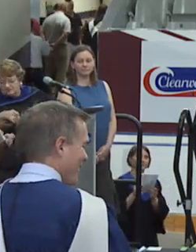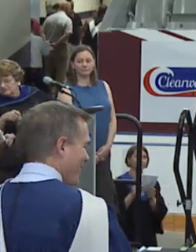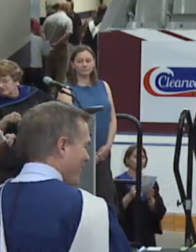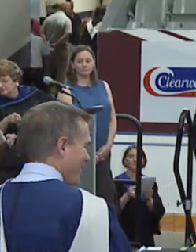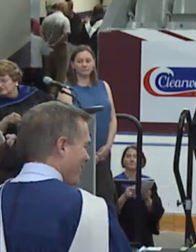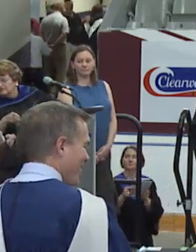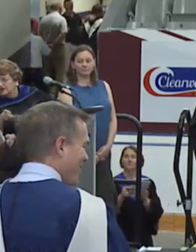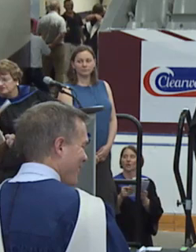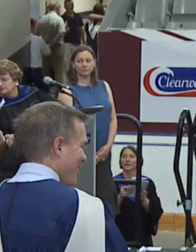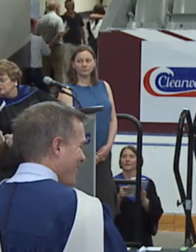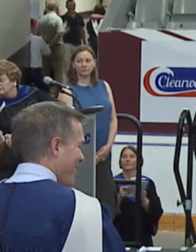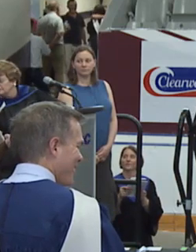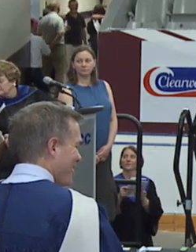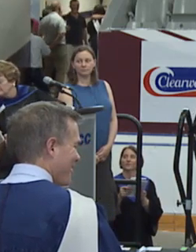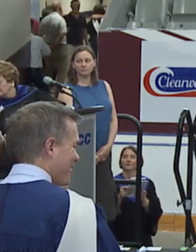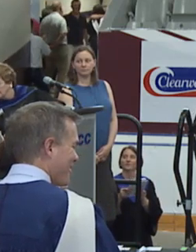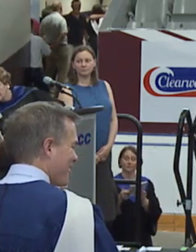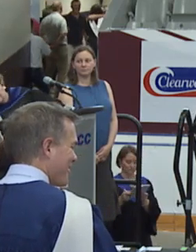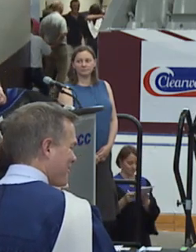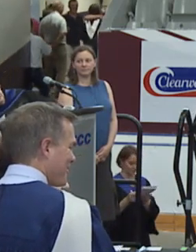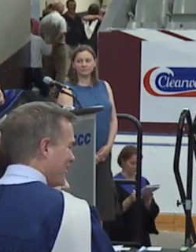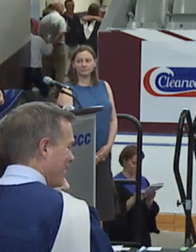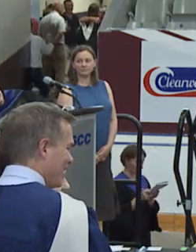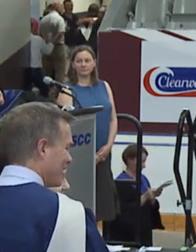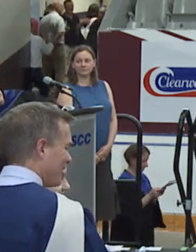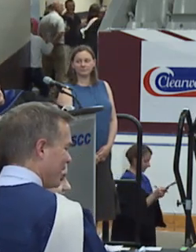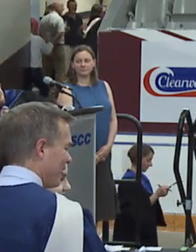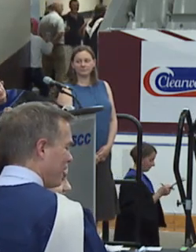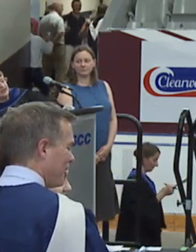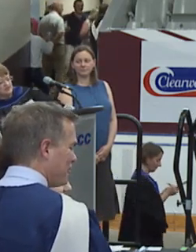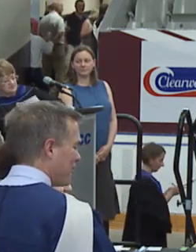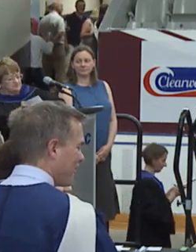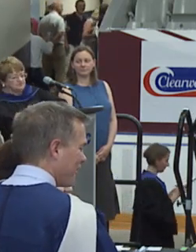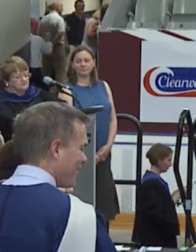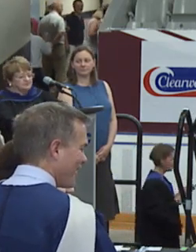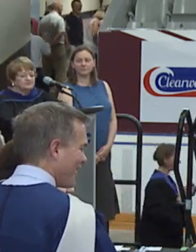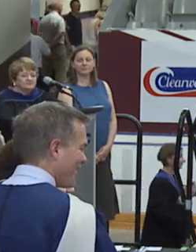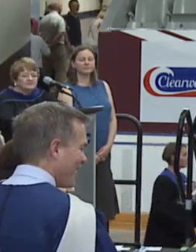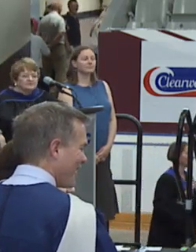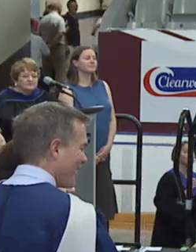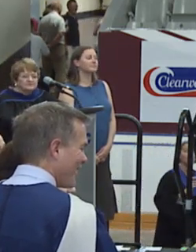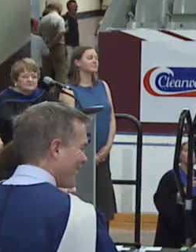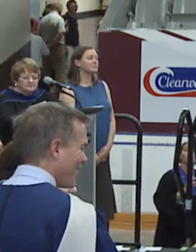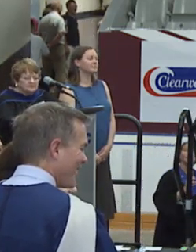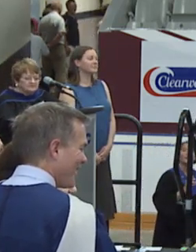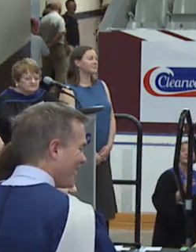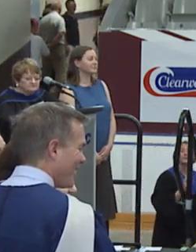When is she? She's after. After who? This lady here. Okay.